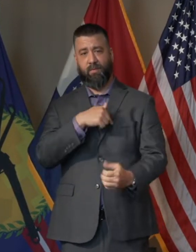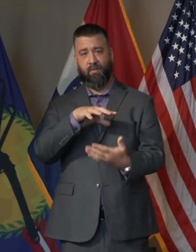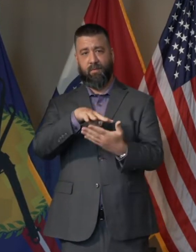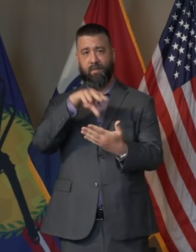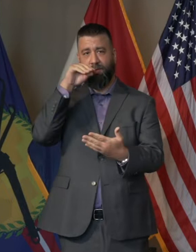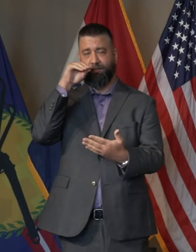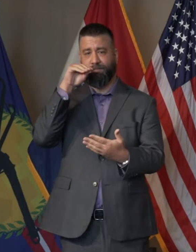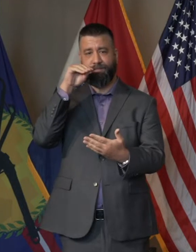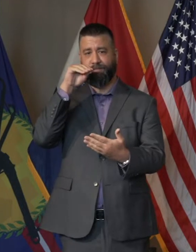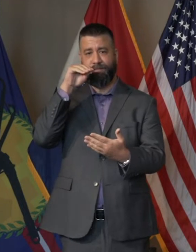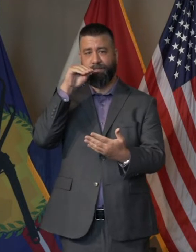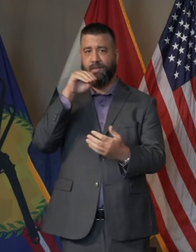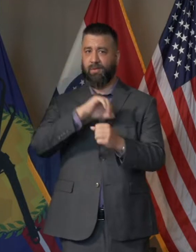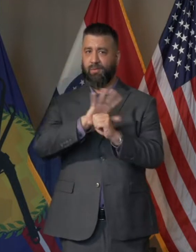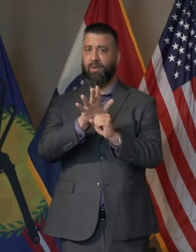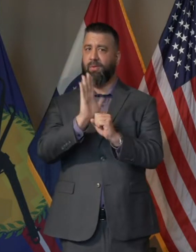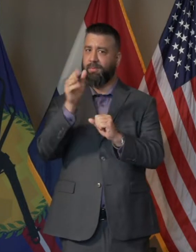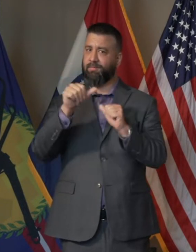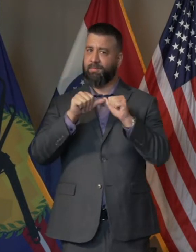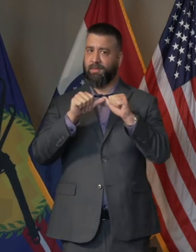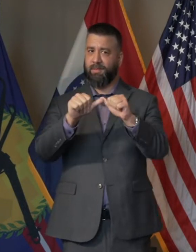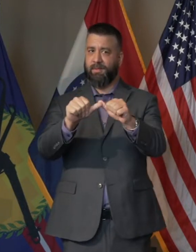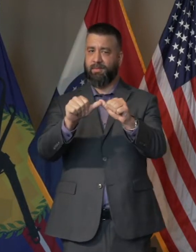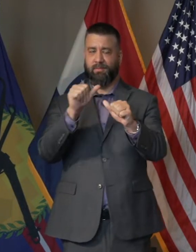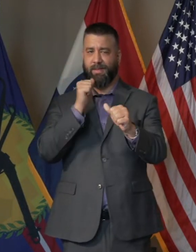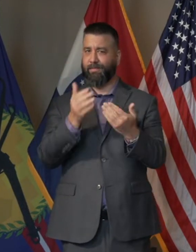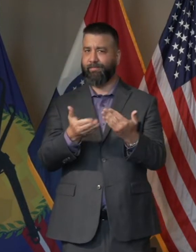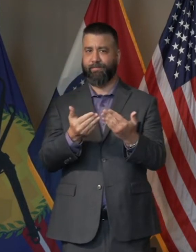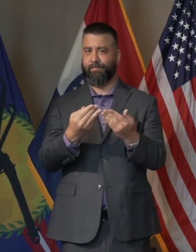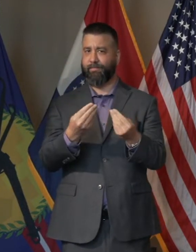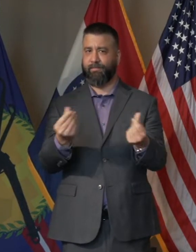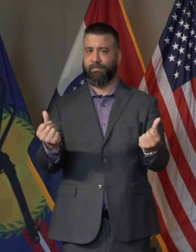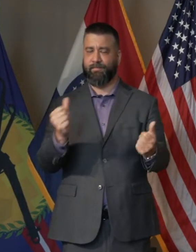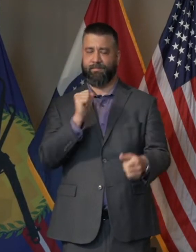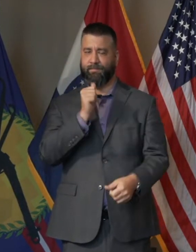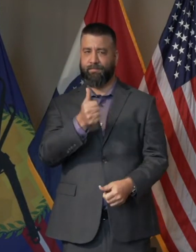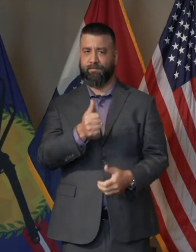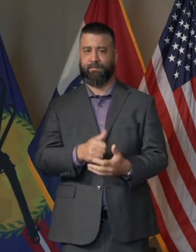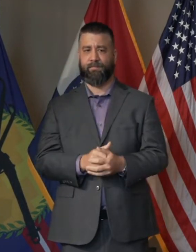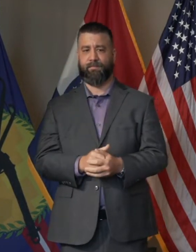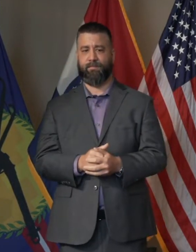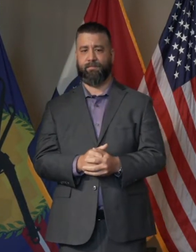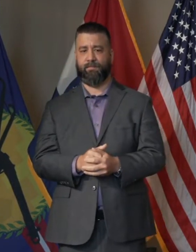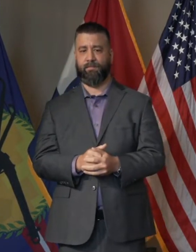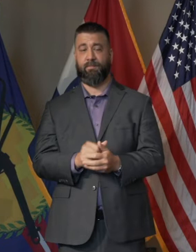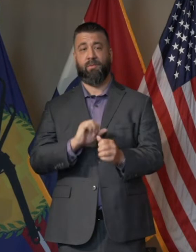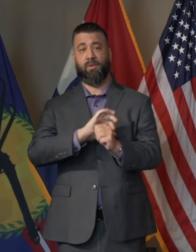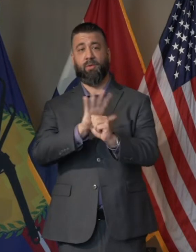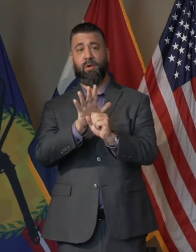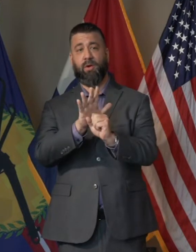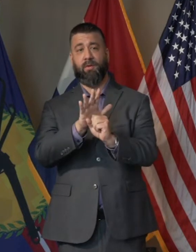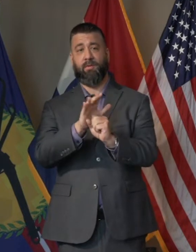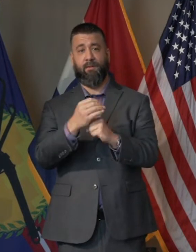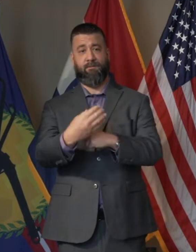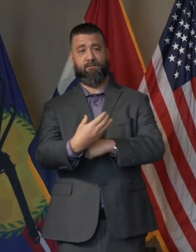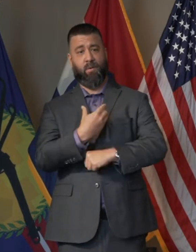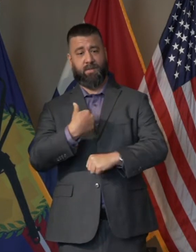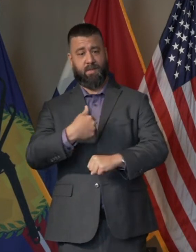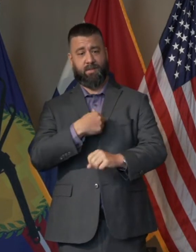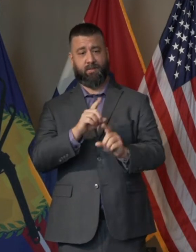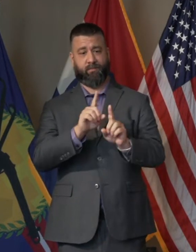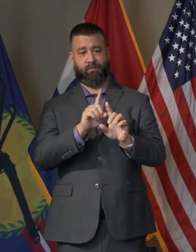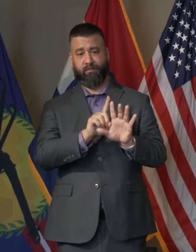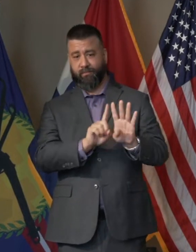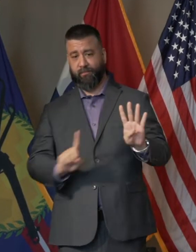that there is no intention for this to go away anytime soon. It's forced us to spend more time at home.